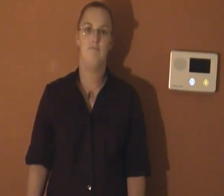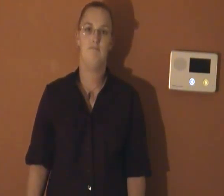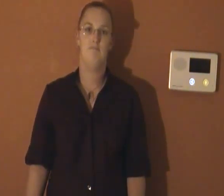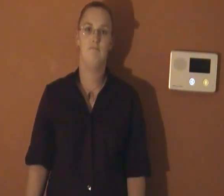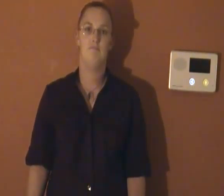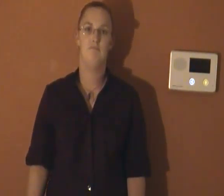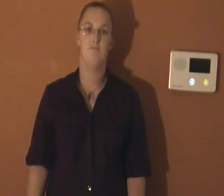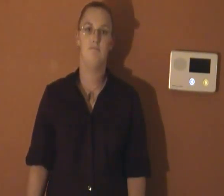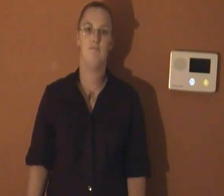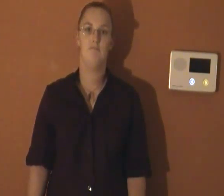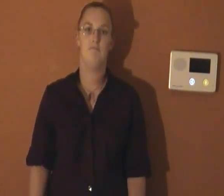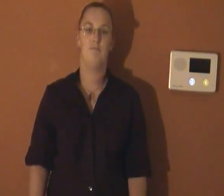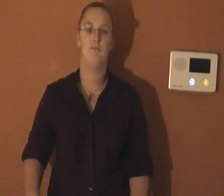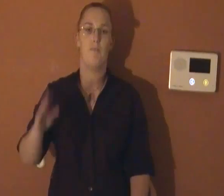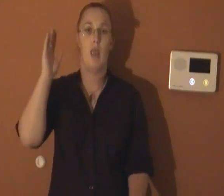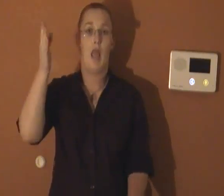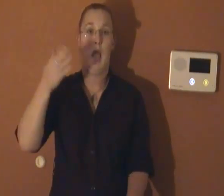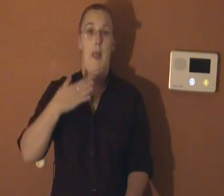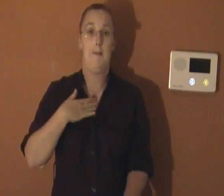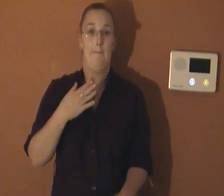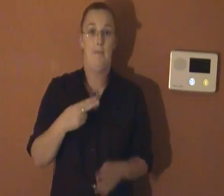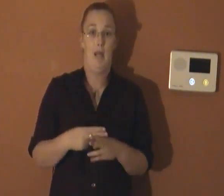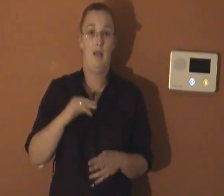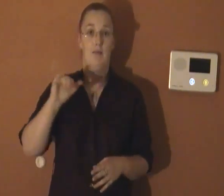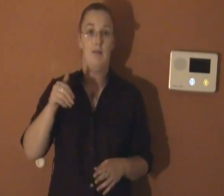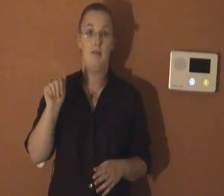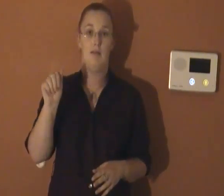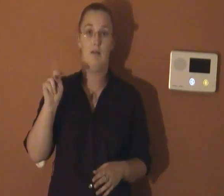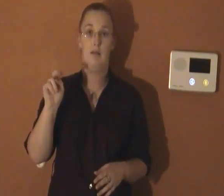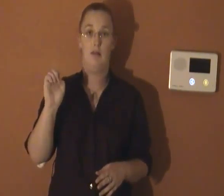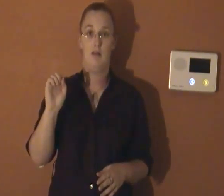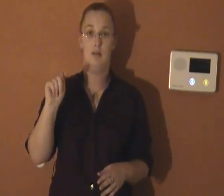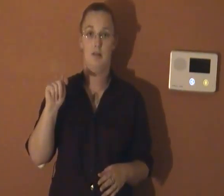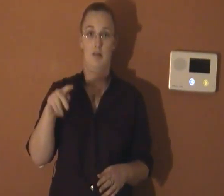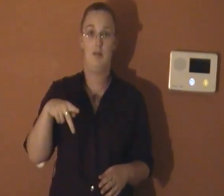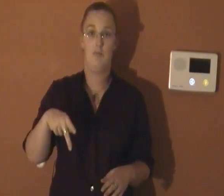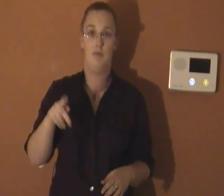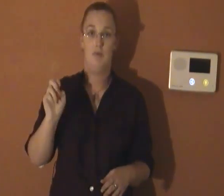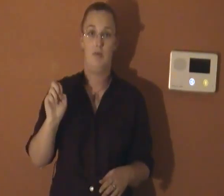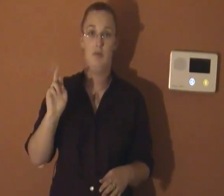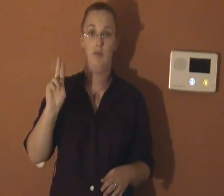Hi, my name is Janet Perkin, and I'm going to tell you about my hobby, which is antique collecting.